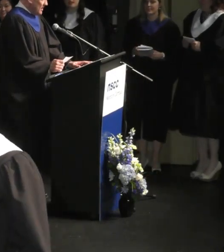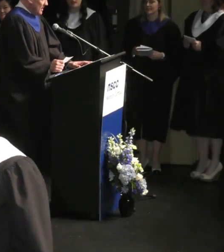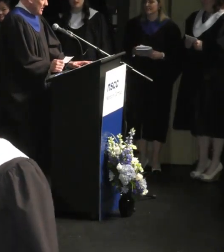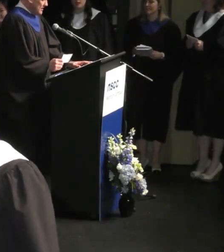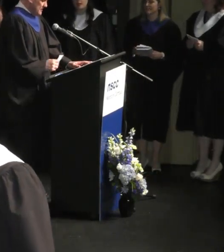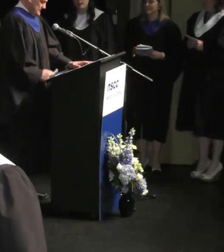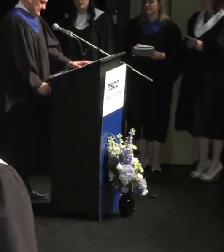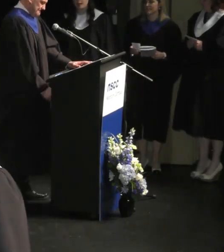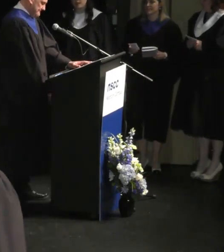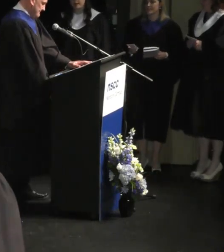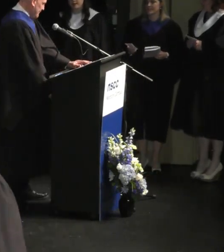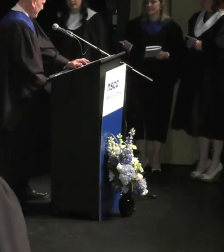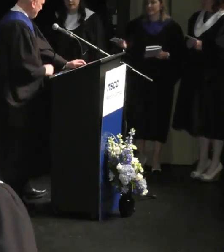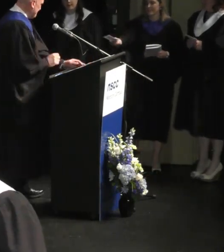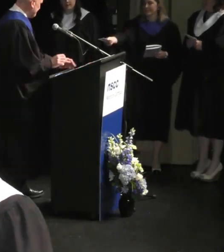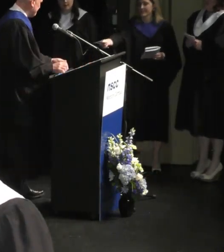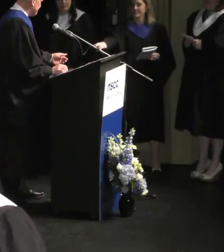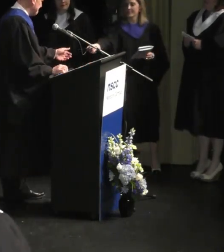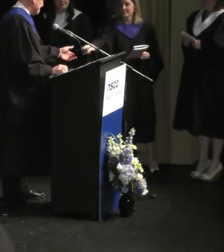Sheila Fong.